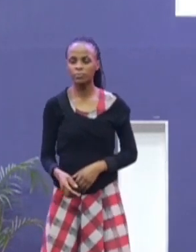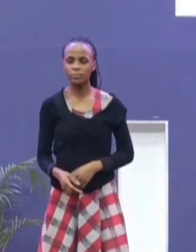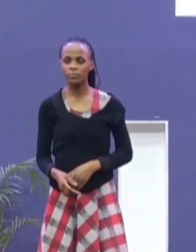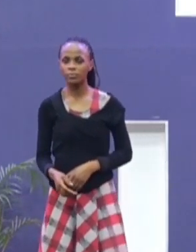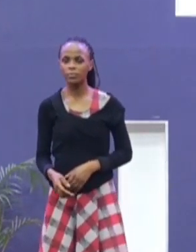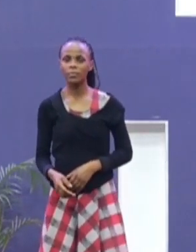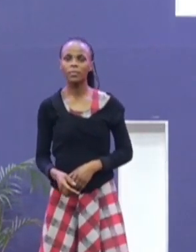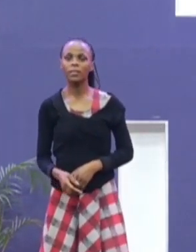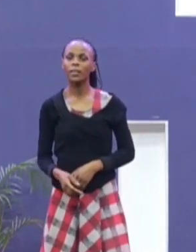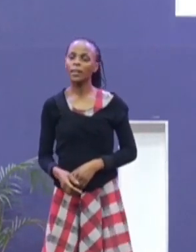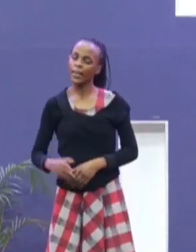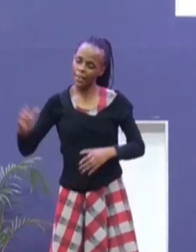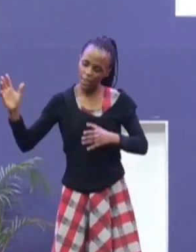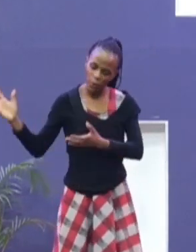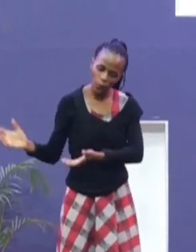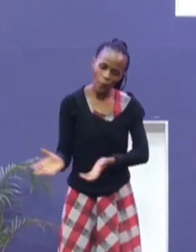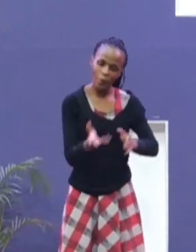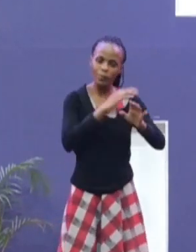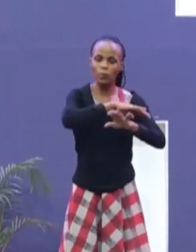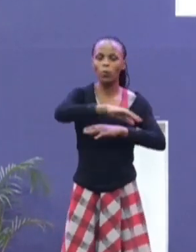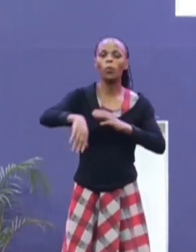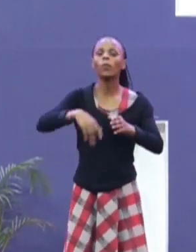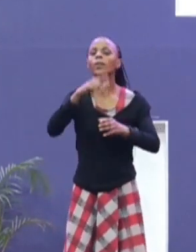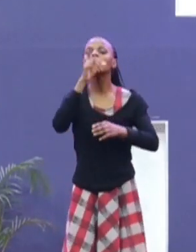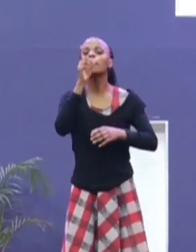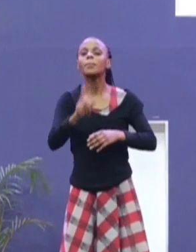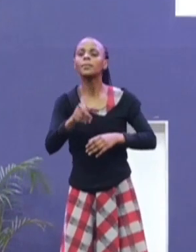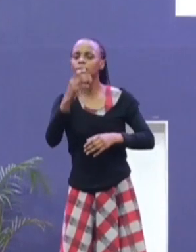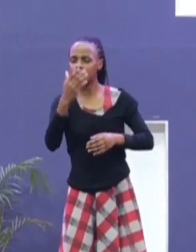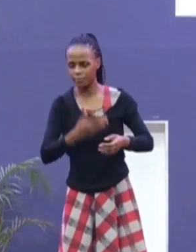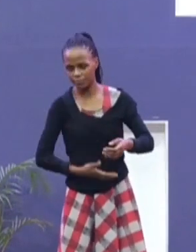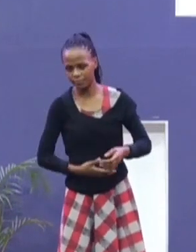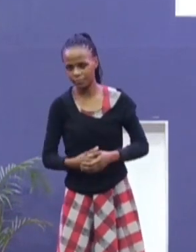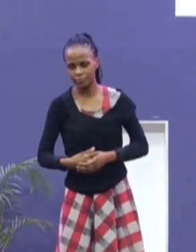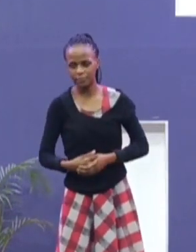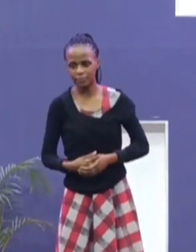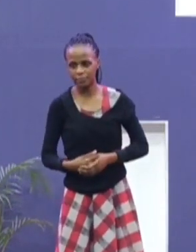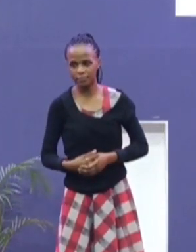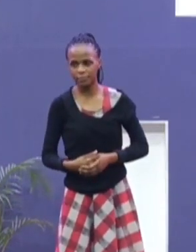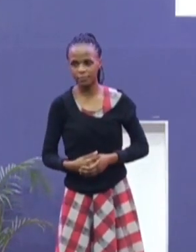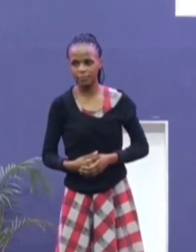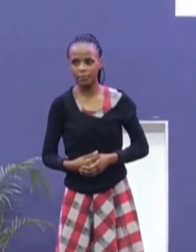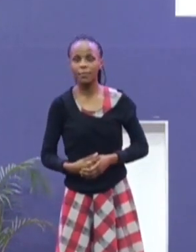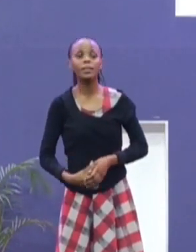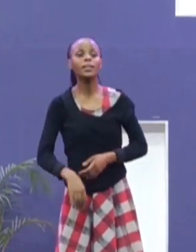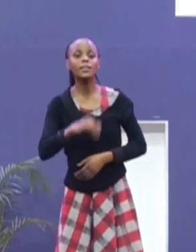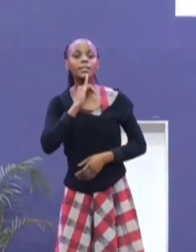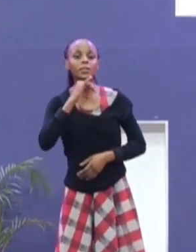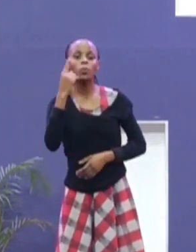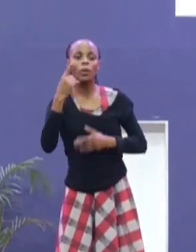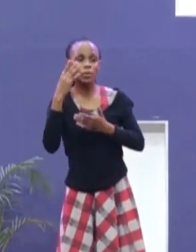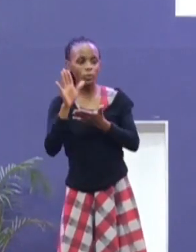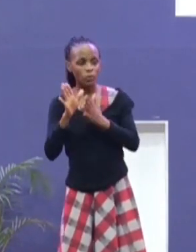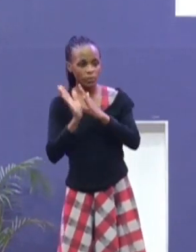away what he has. Ajjawo atwala byonna by'alina. This is one of the parables when Jesus